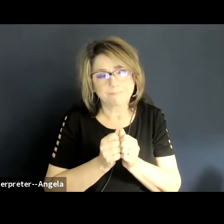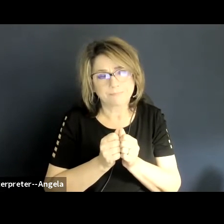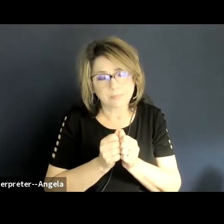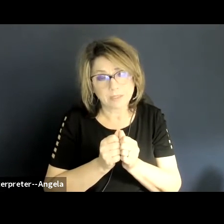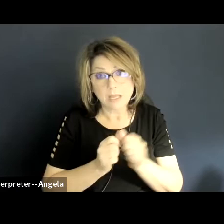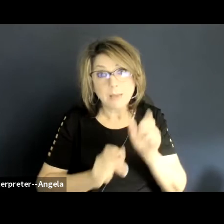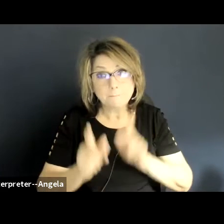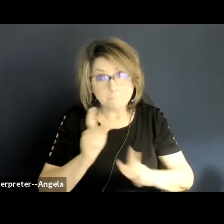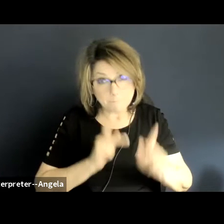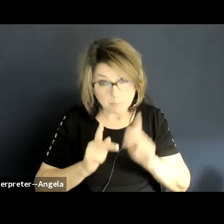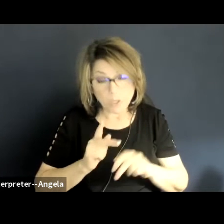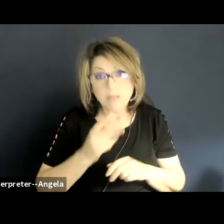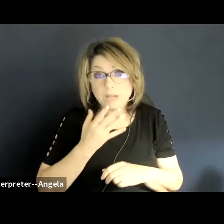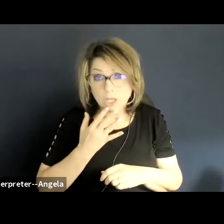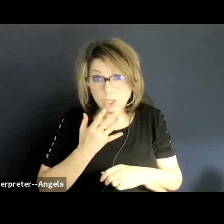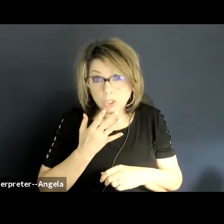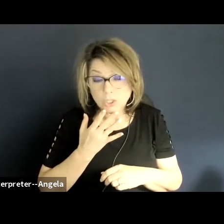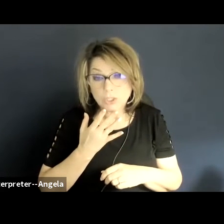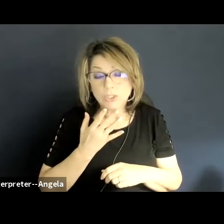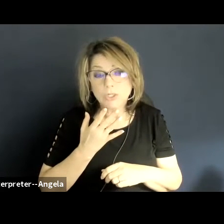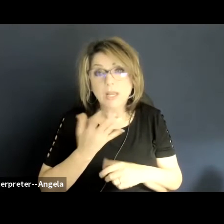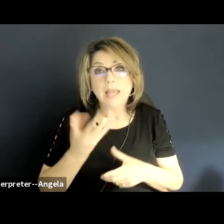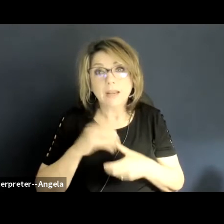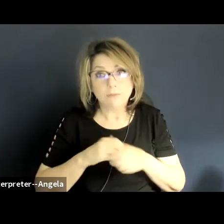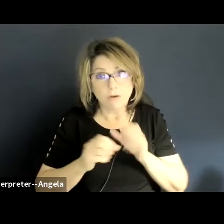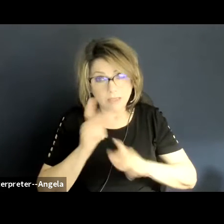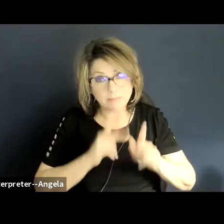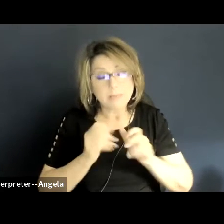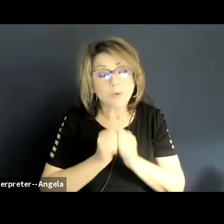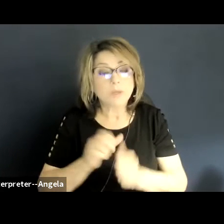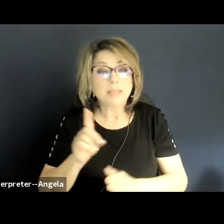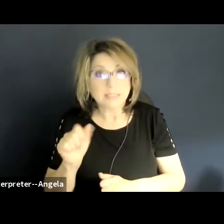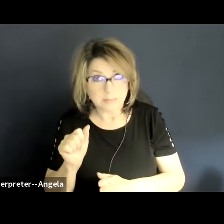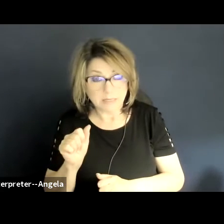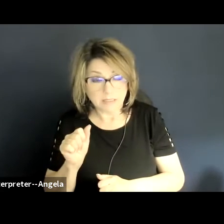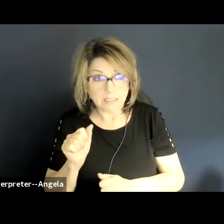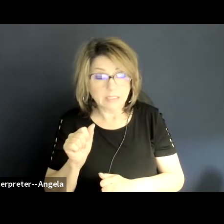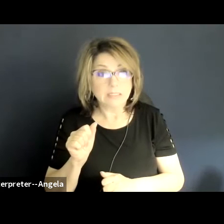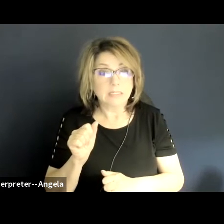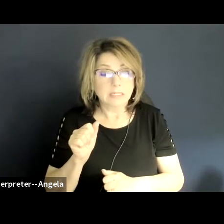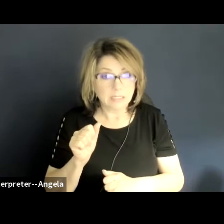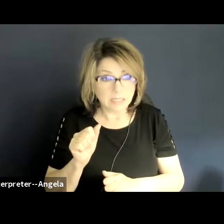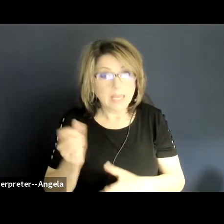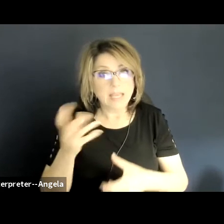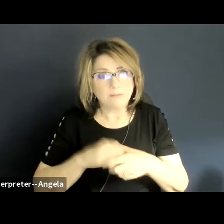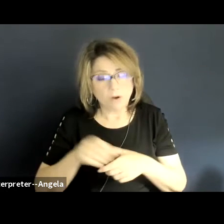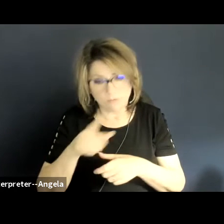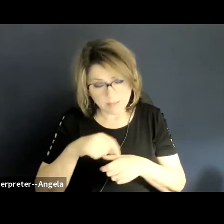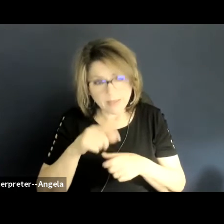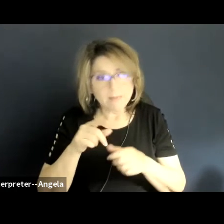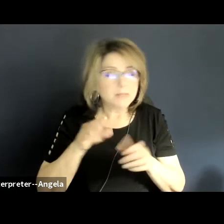people of color and involving people with disabilities around policy making, developing policies and